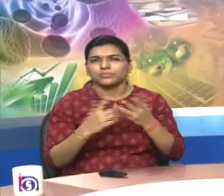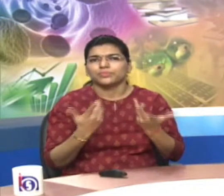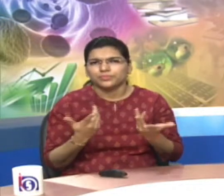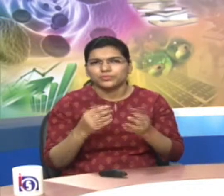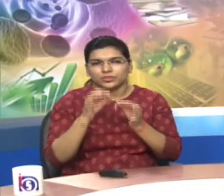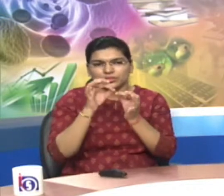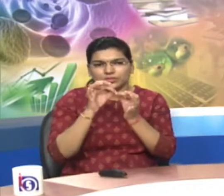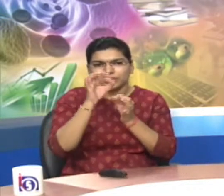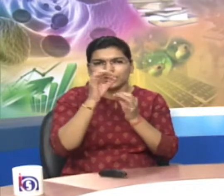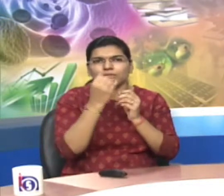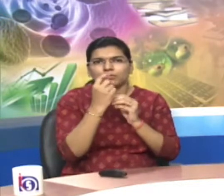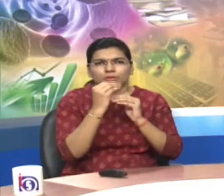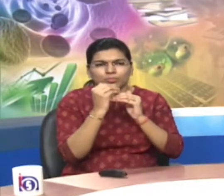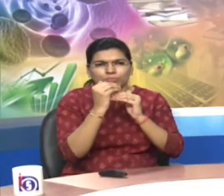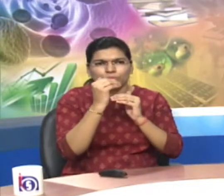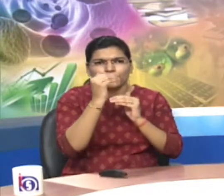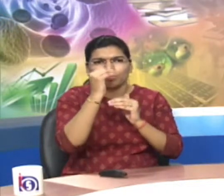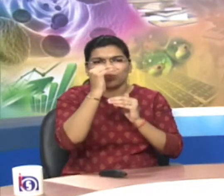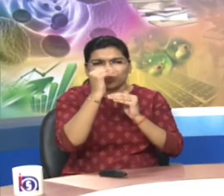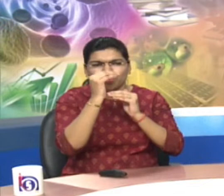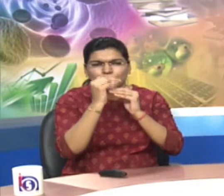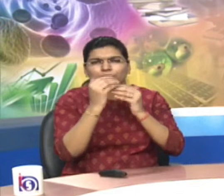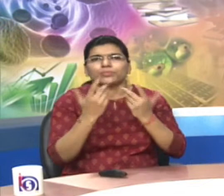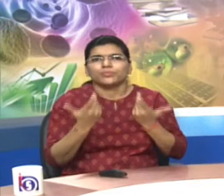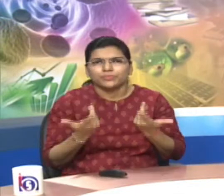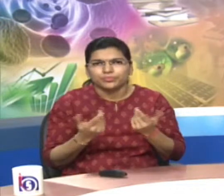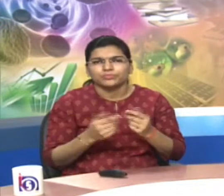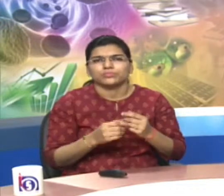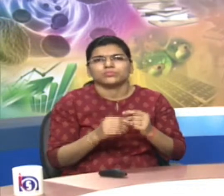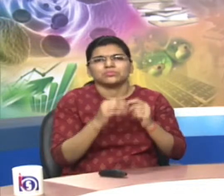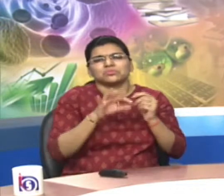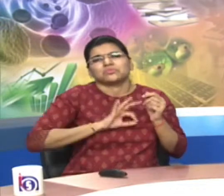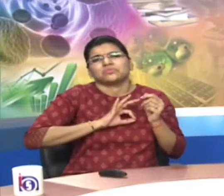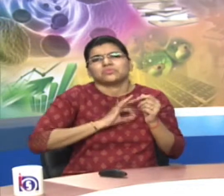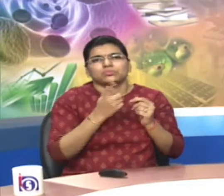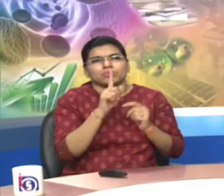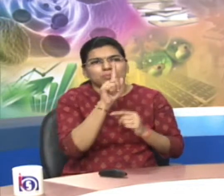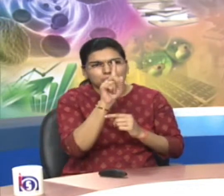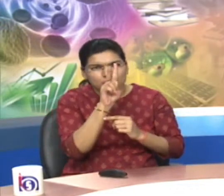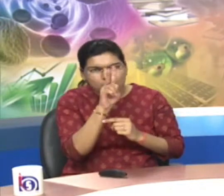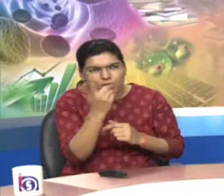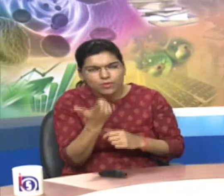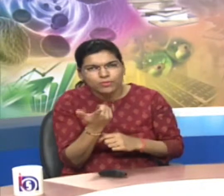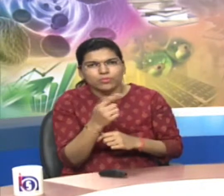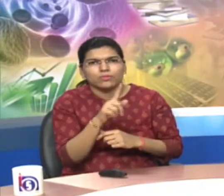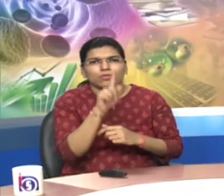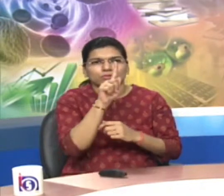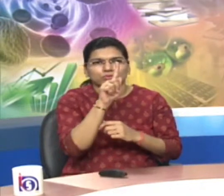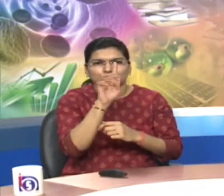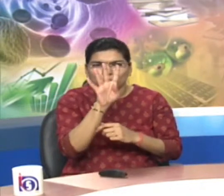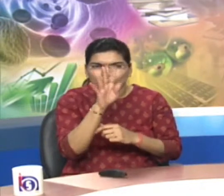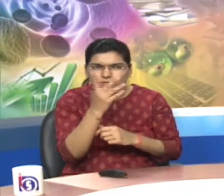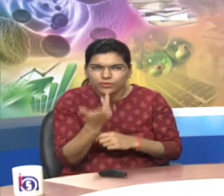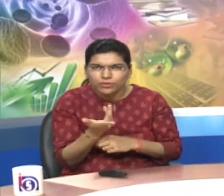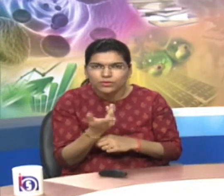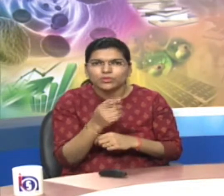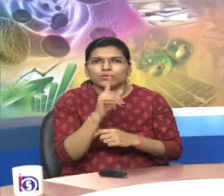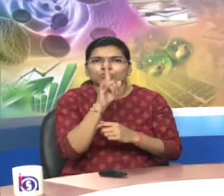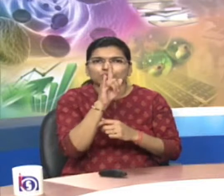the size, what does the size means when you are increasing the size, or for example number